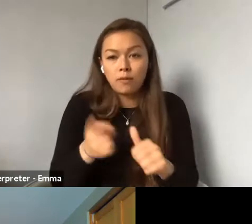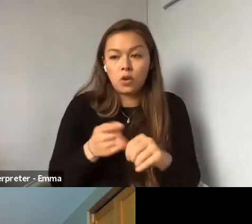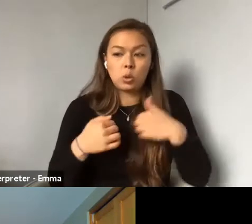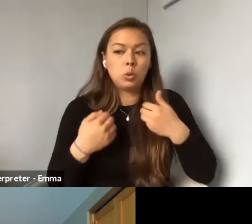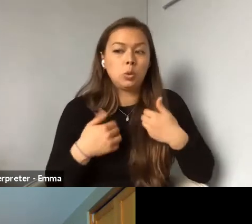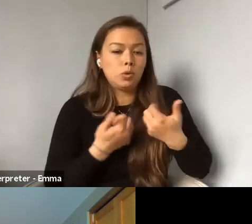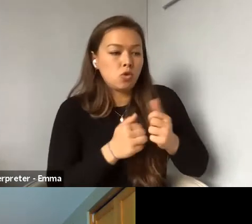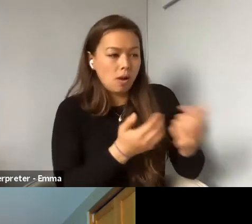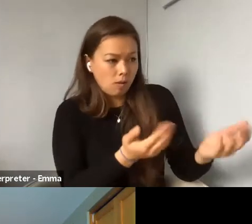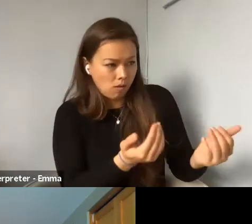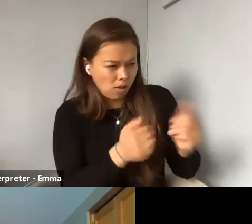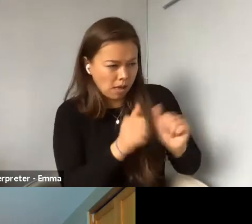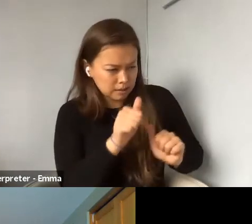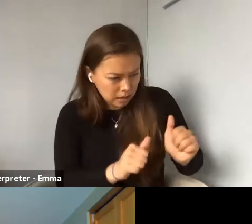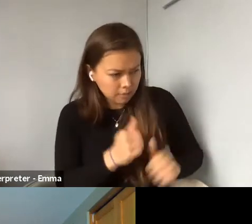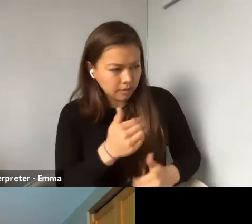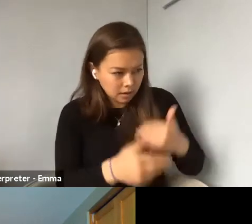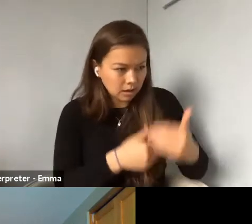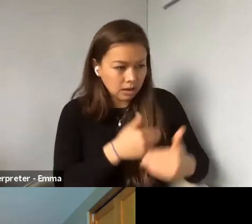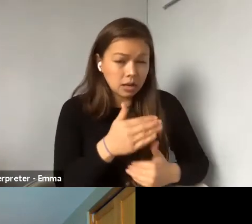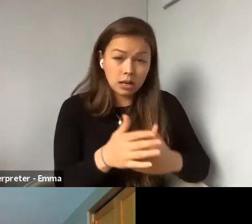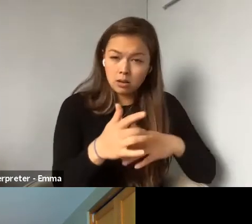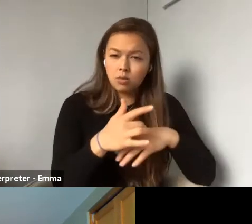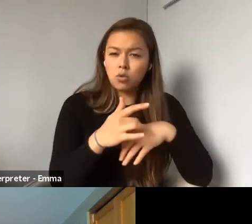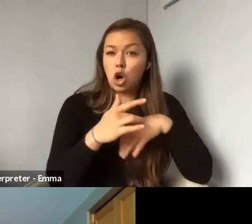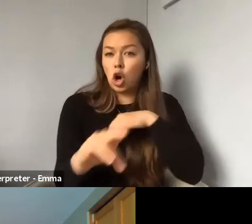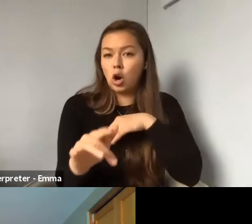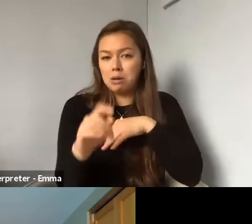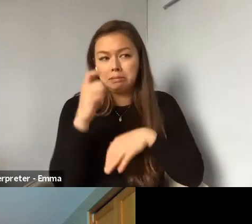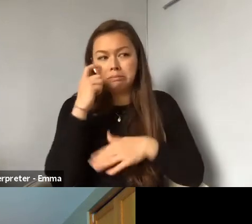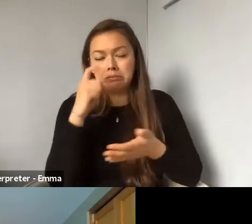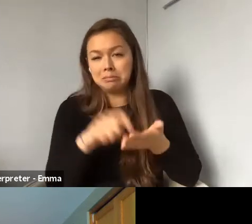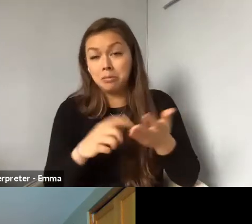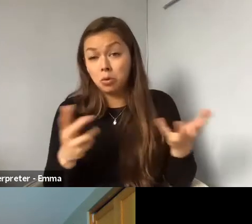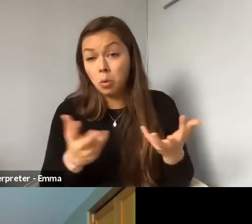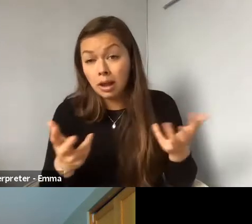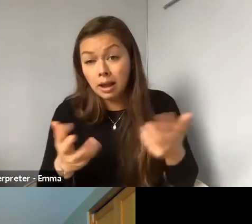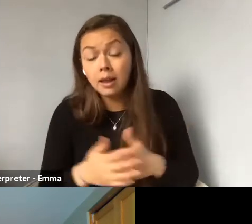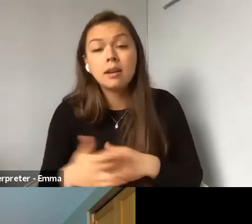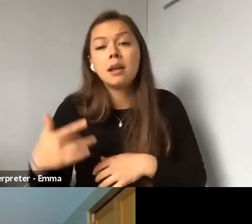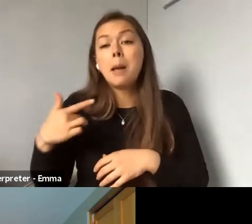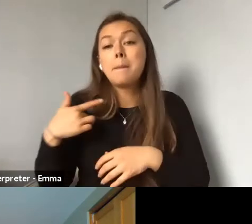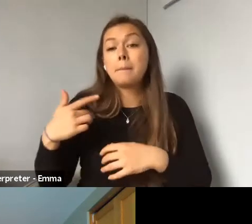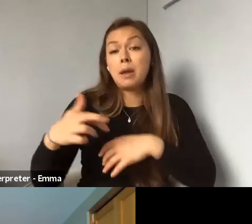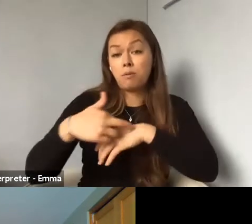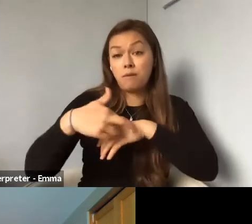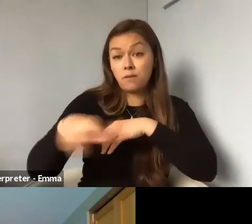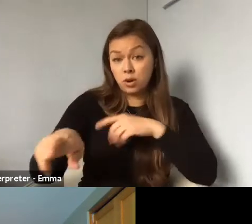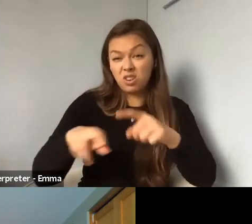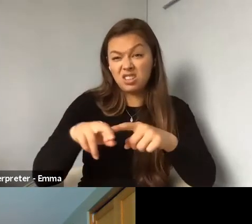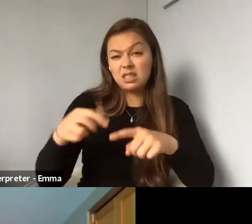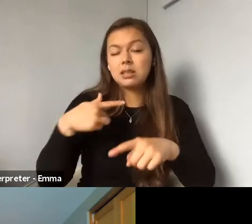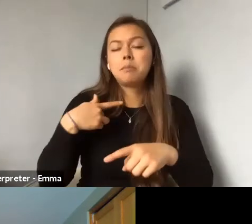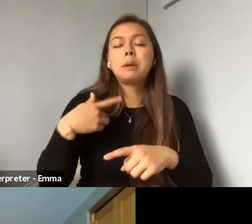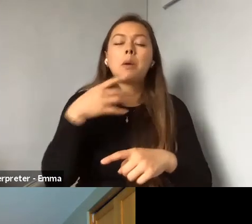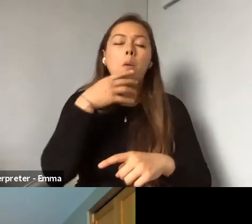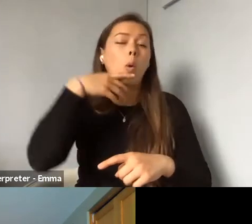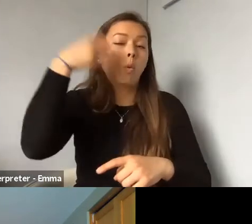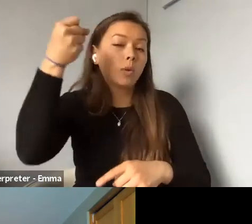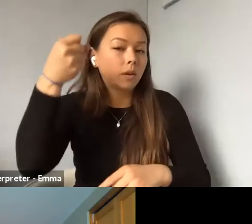impressions so far is that what we're seeing in terms of referrals is that they tend to be older. We're hypothesizing about that these